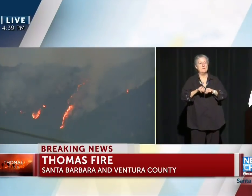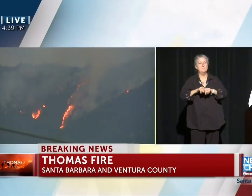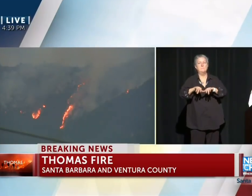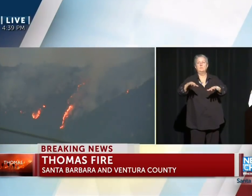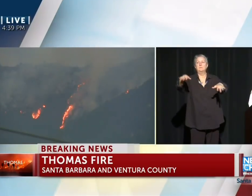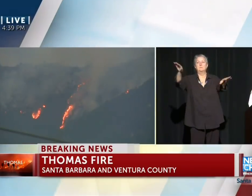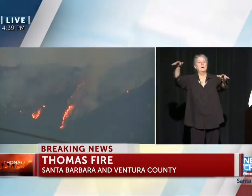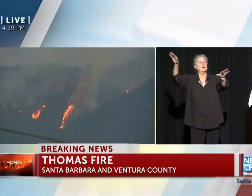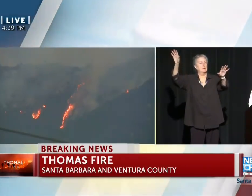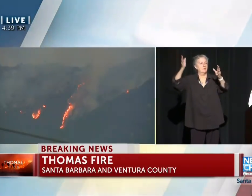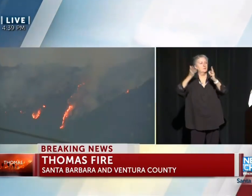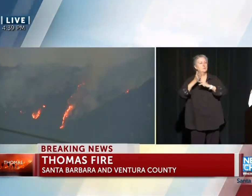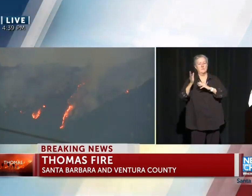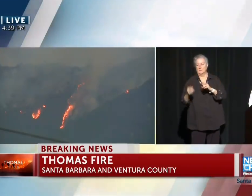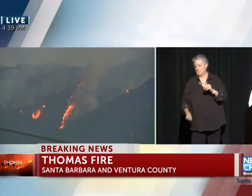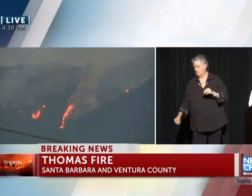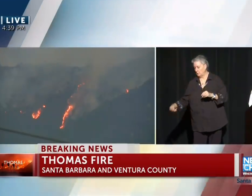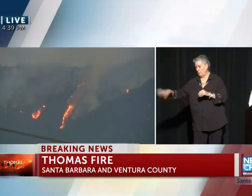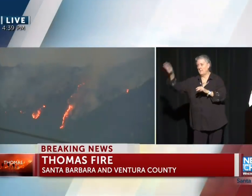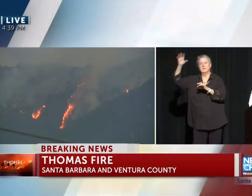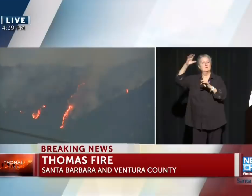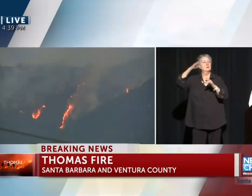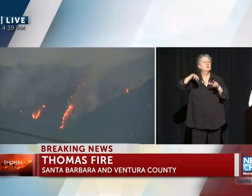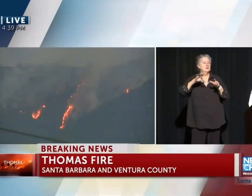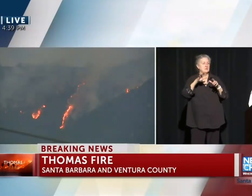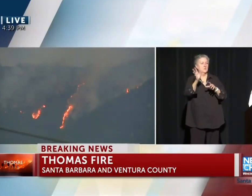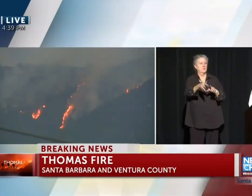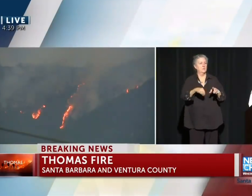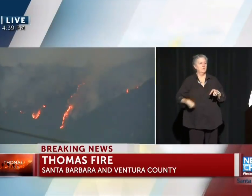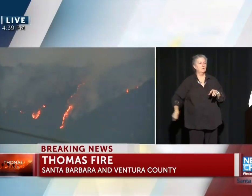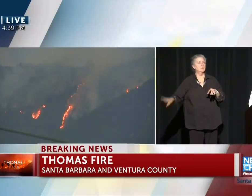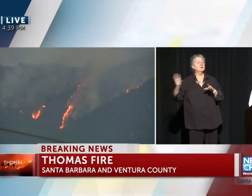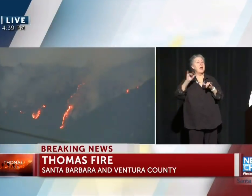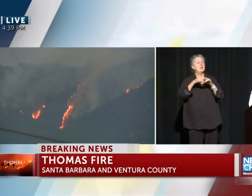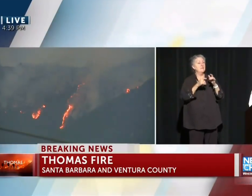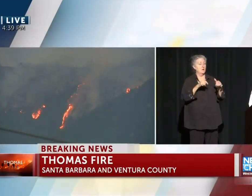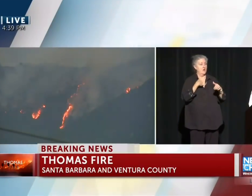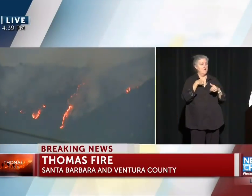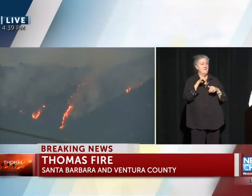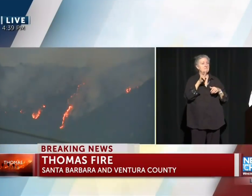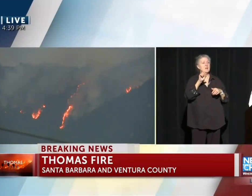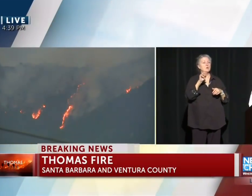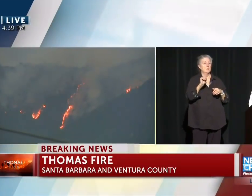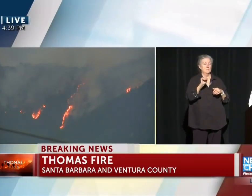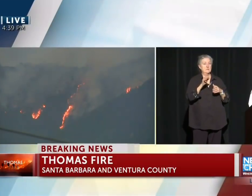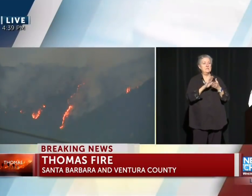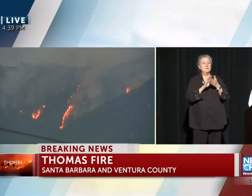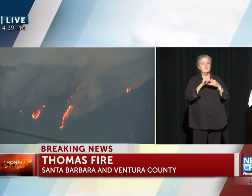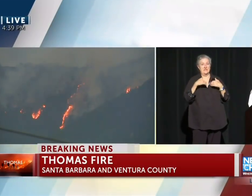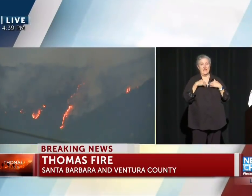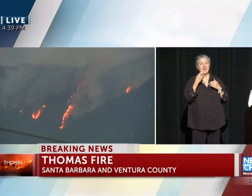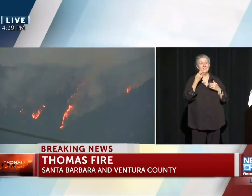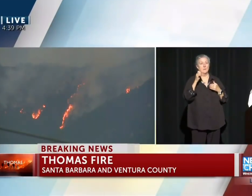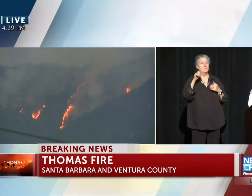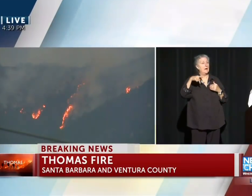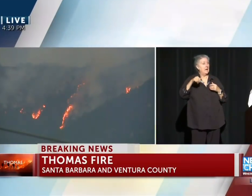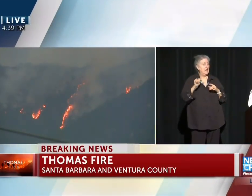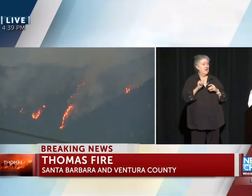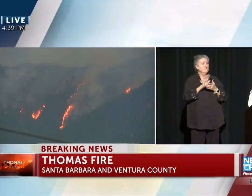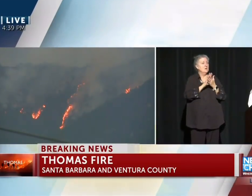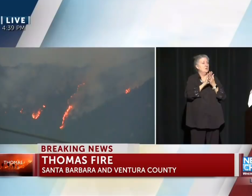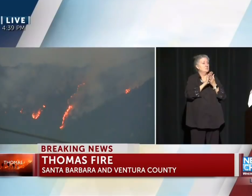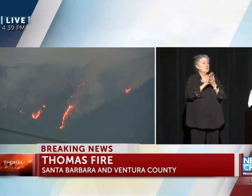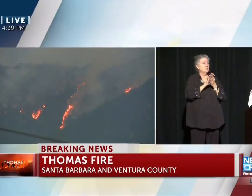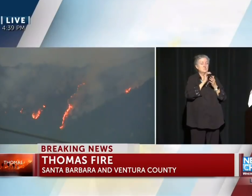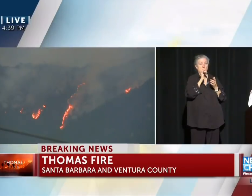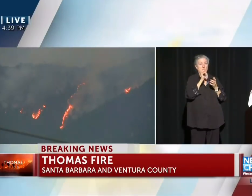into the air through the exhaust. There are vacuum cleaners that do have a HEPA filter so that they don't